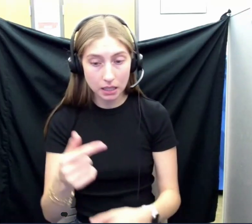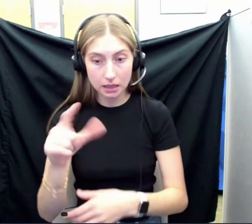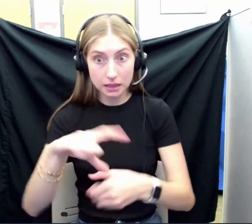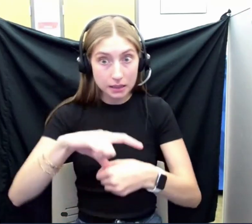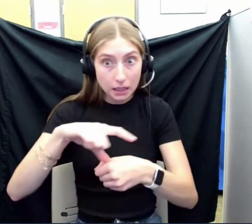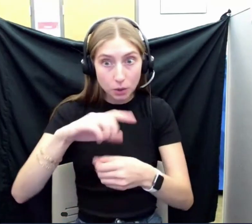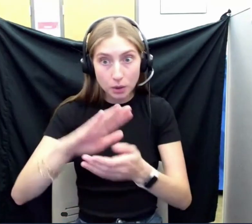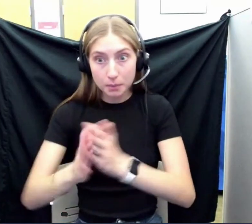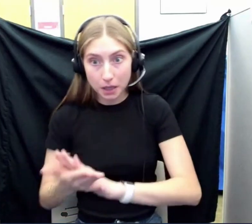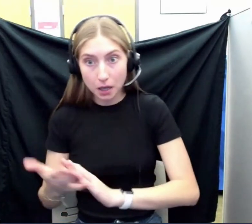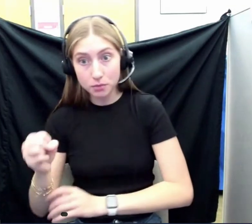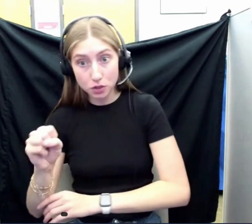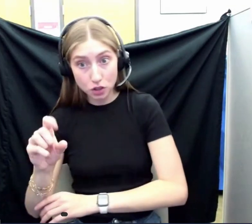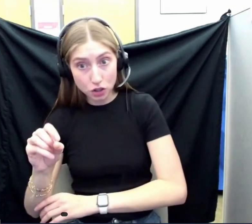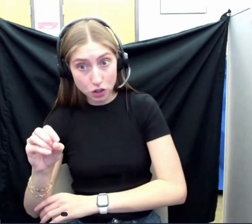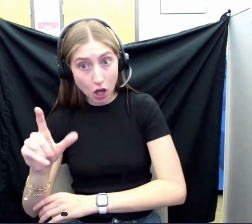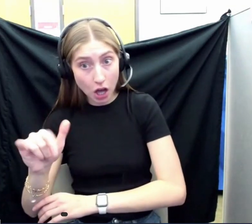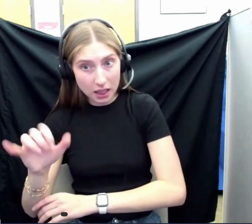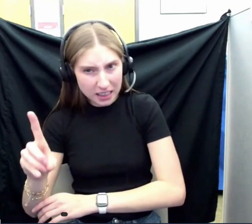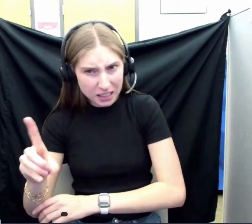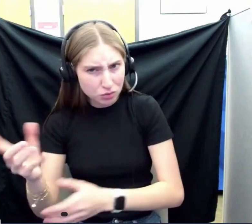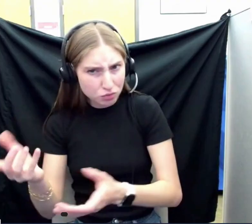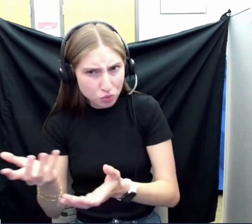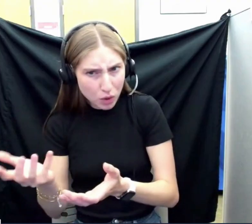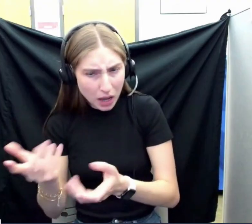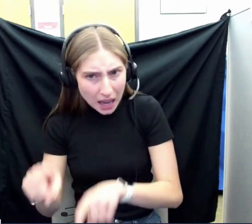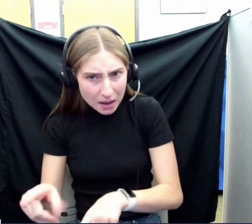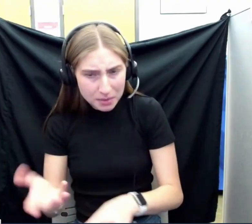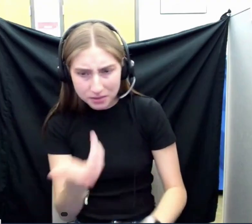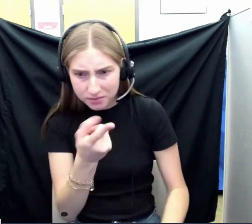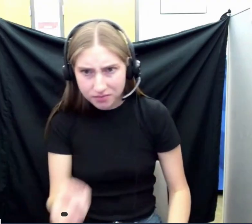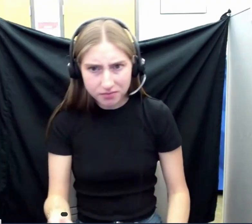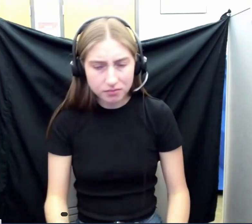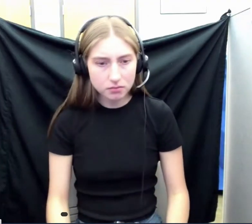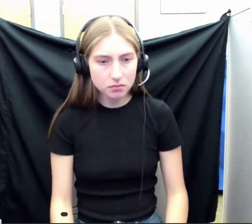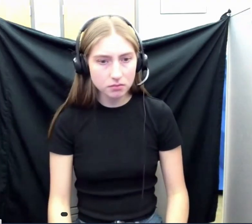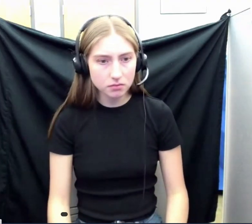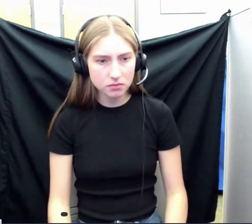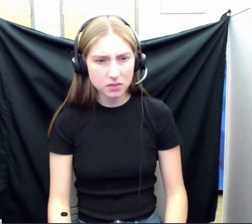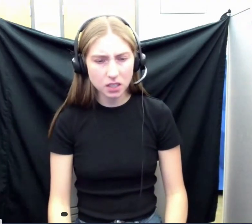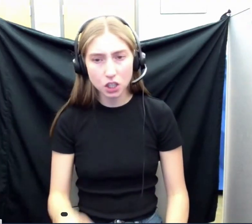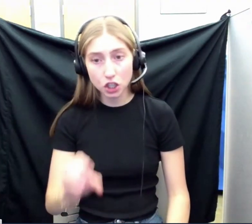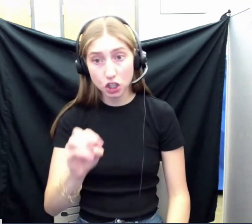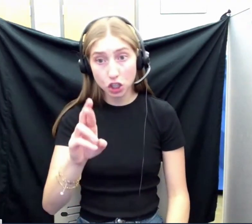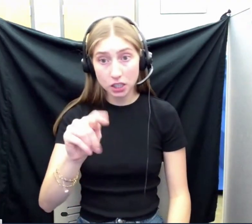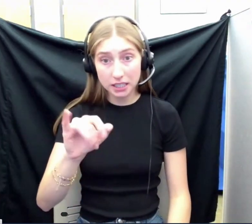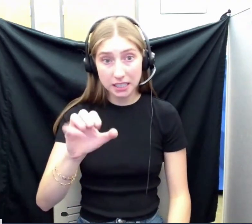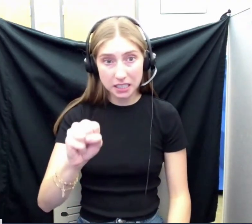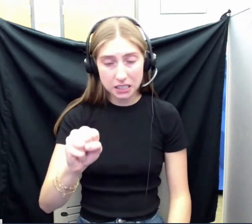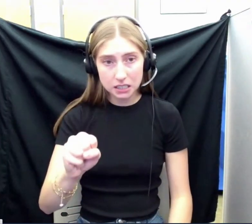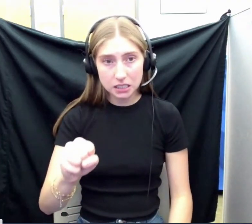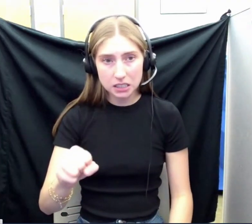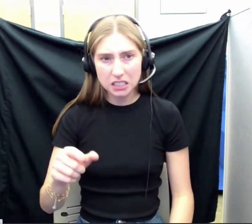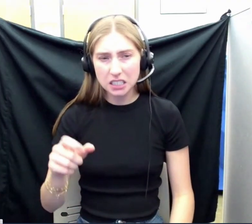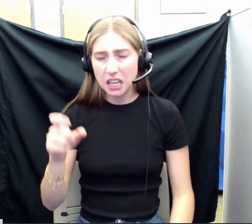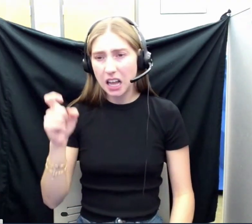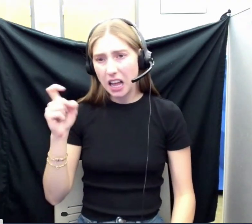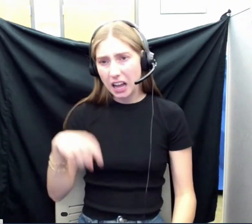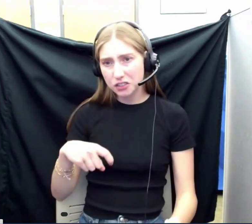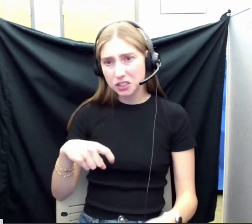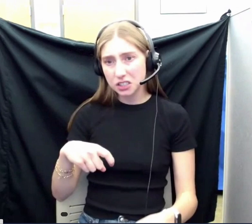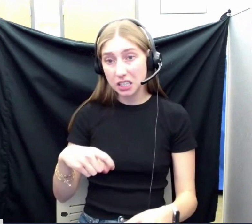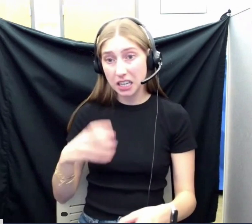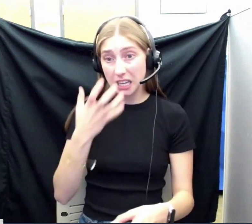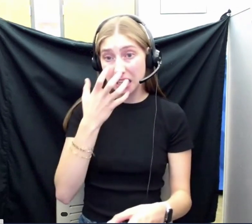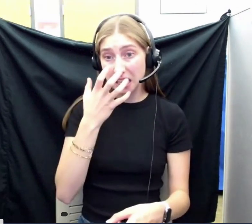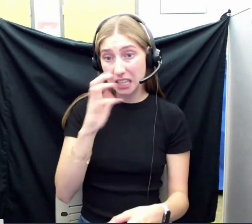Curtis? You have to take the heat out of it to make it go from a gas form to a liquid form. Okay, what's another way